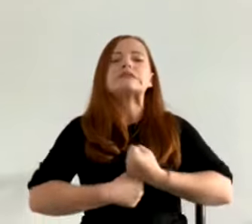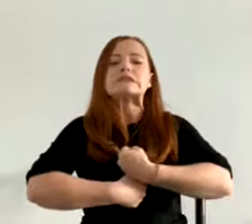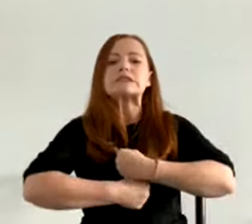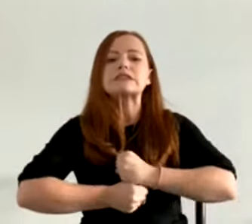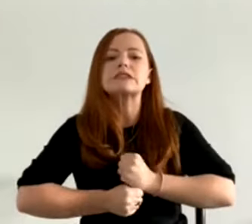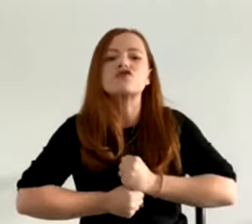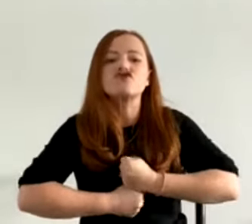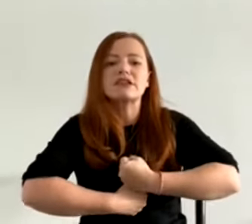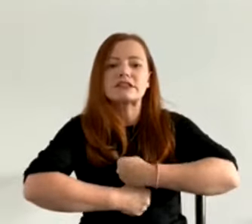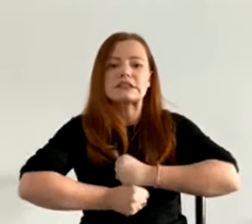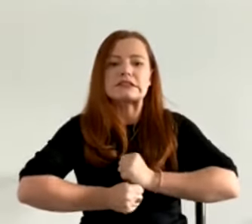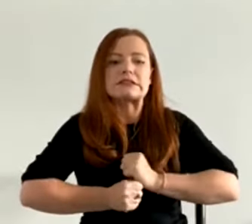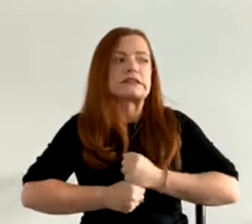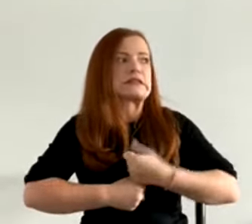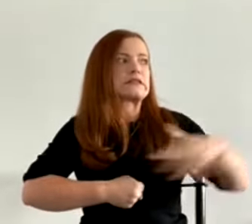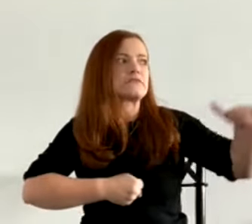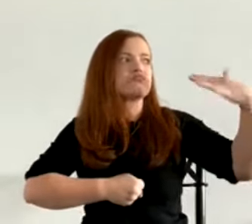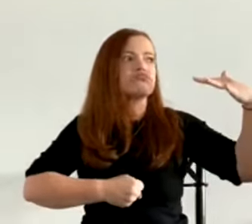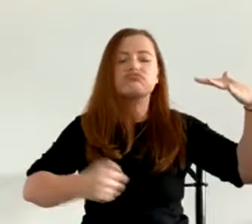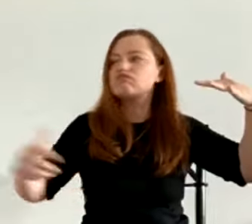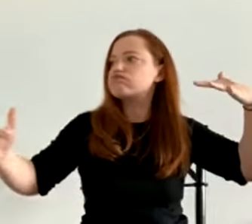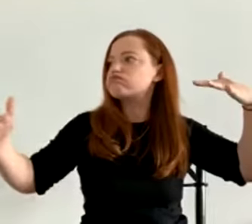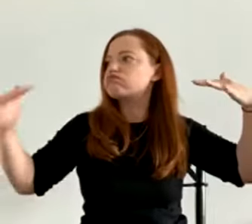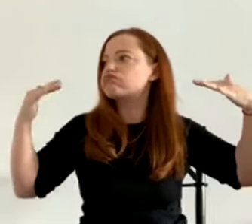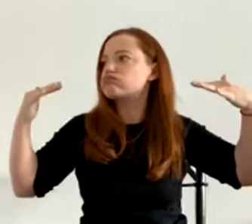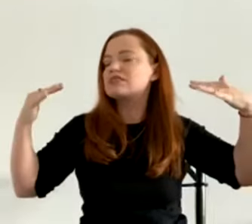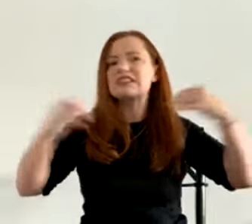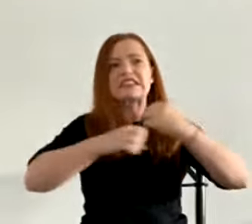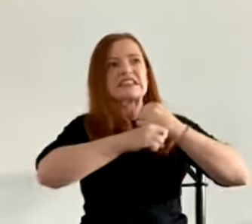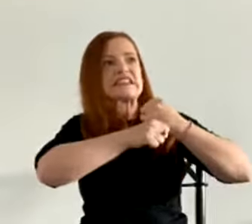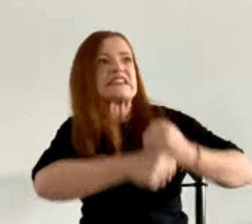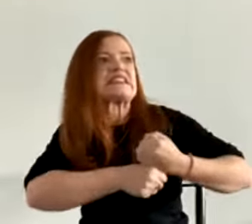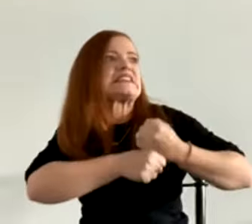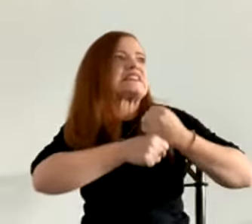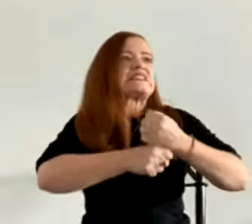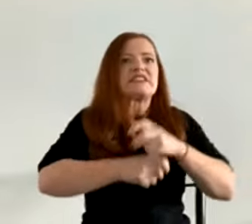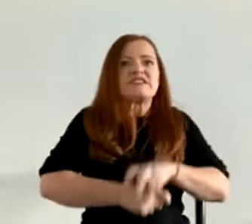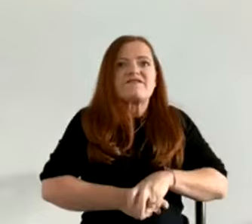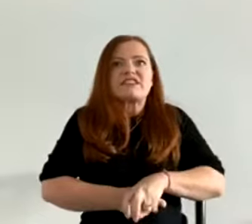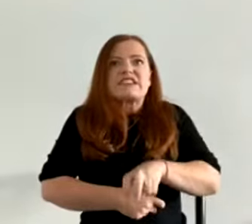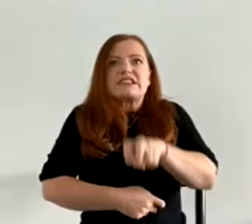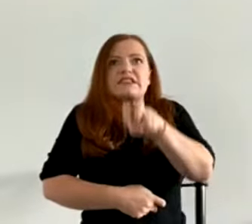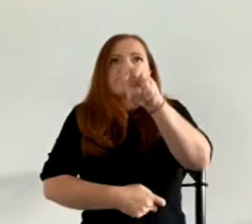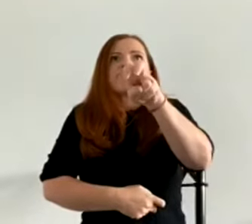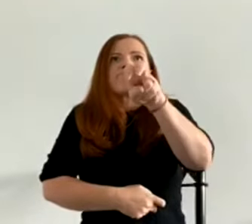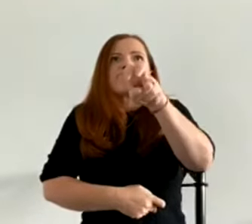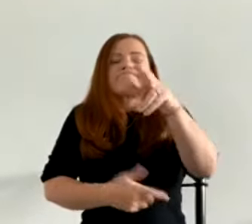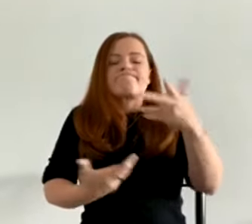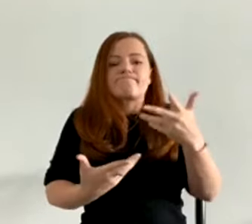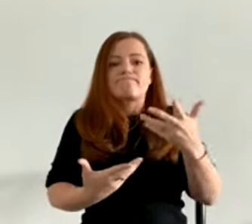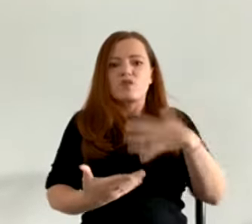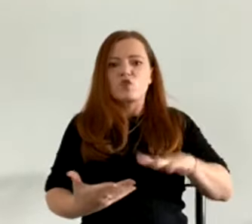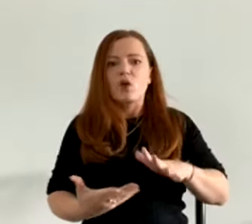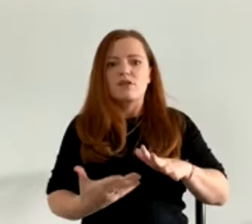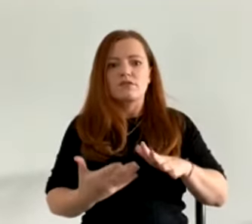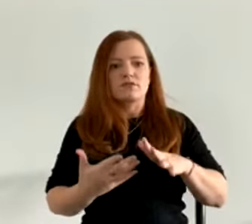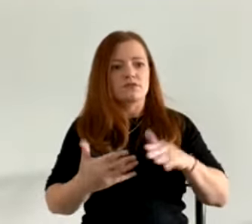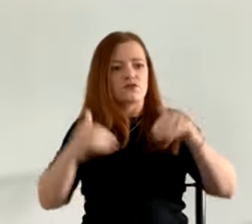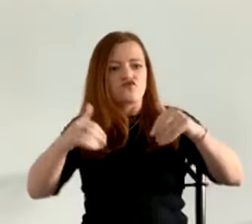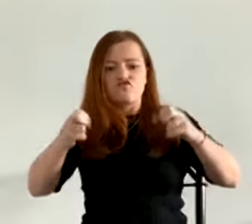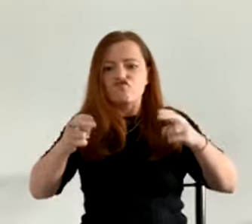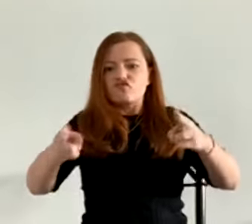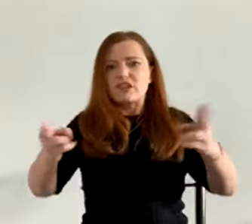the distress that follows you like a fight with a flight of stairs. You want to swallow the high street